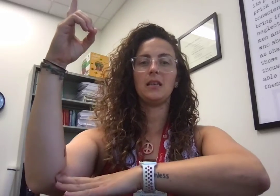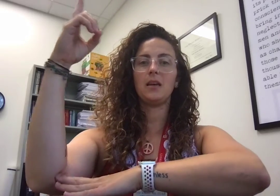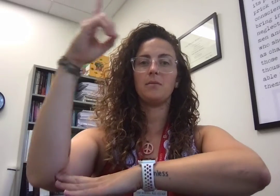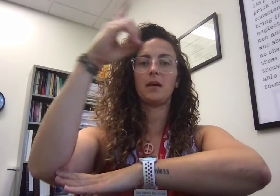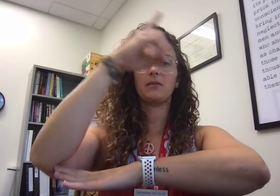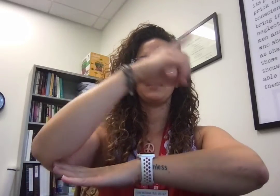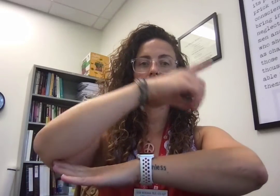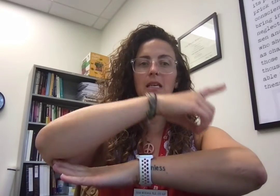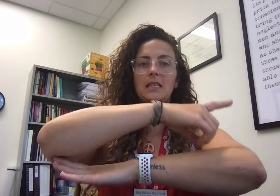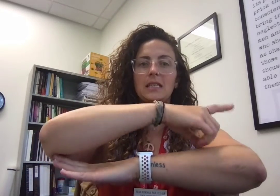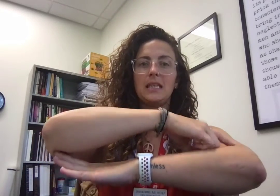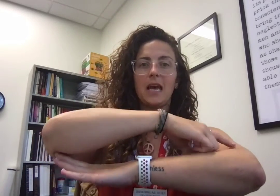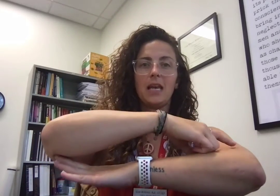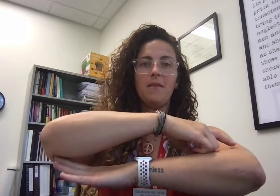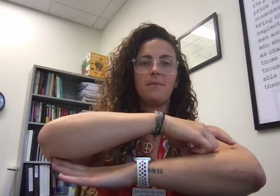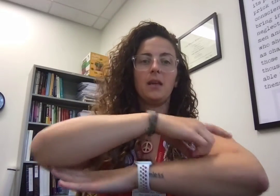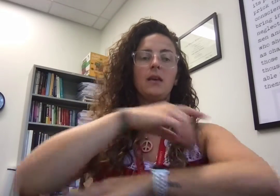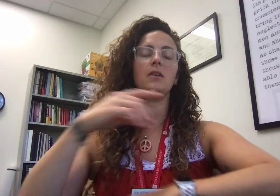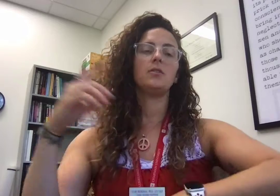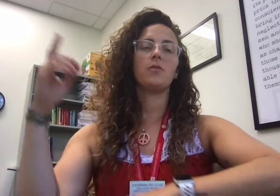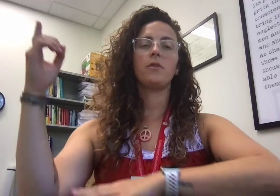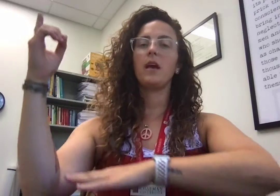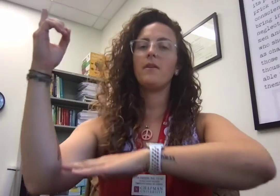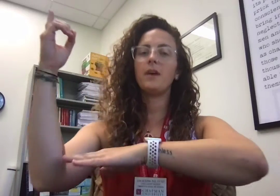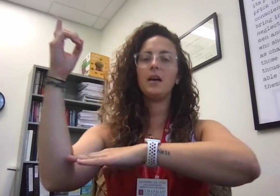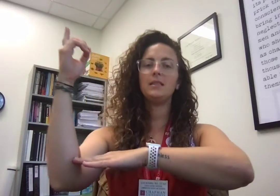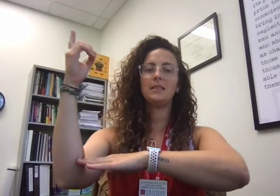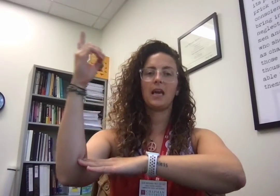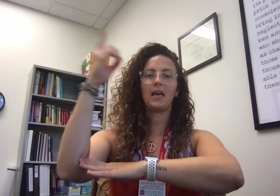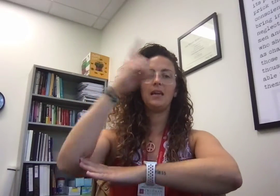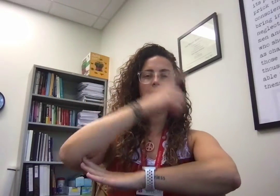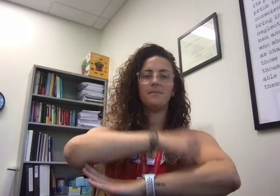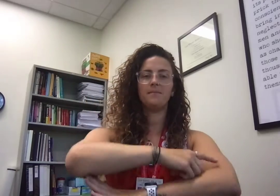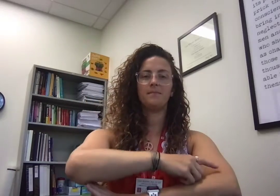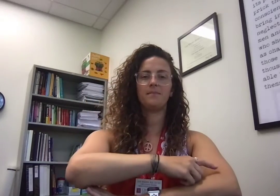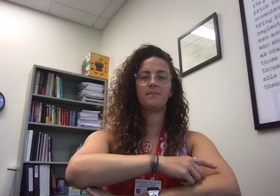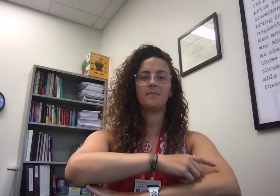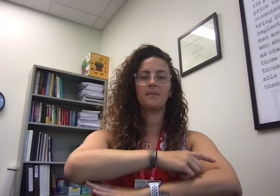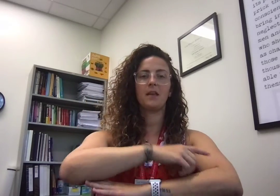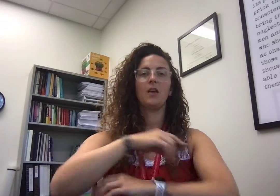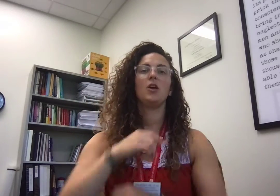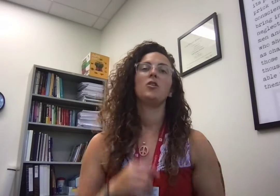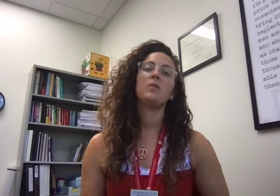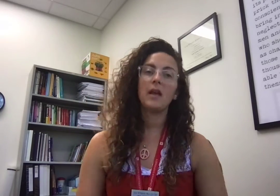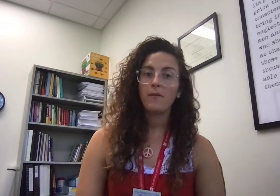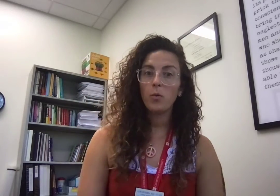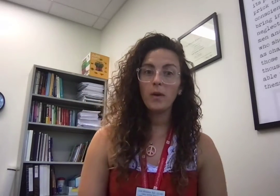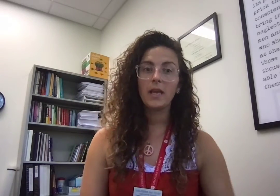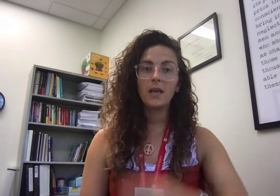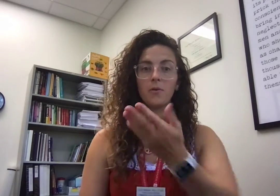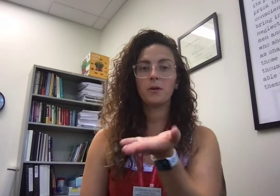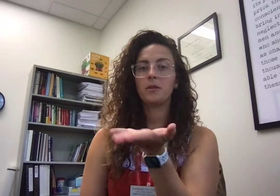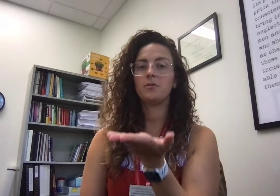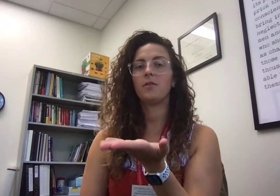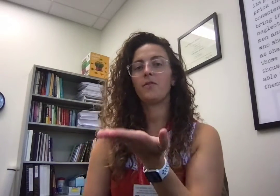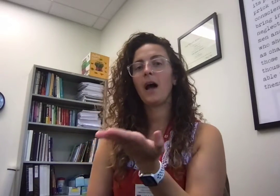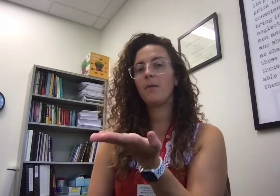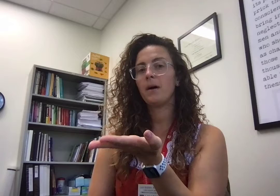come down and say day. So if we have a day, you can have a week where you do a flat